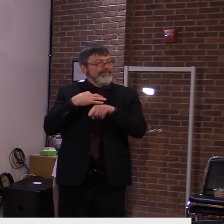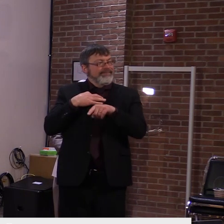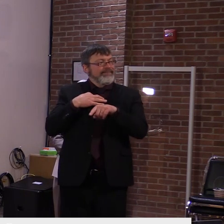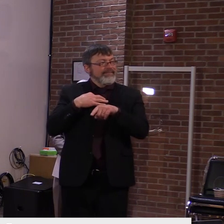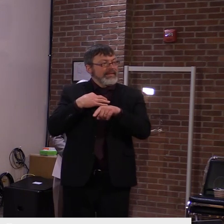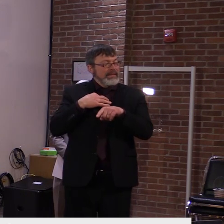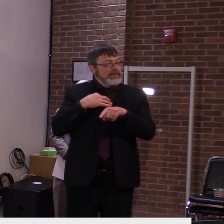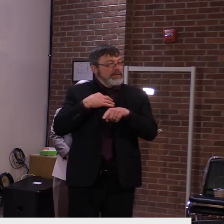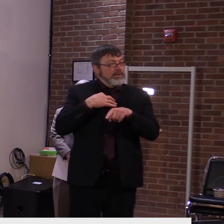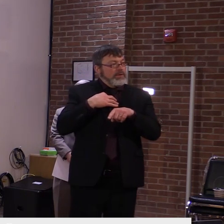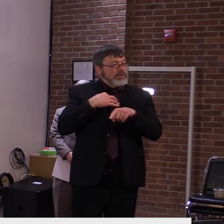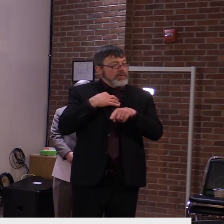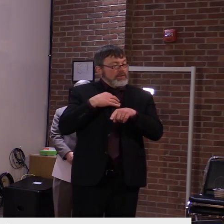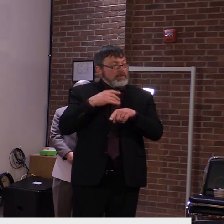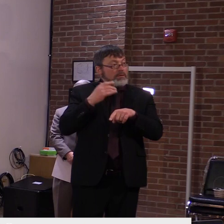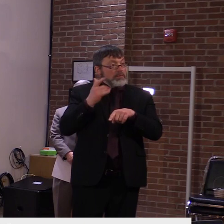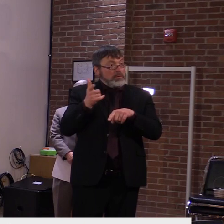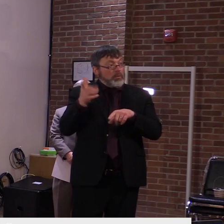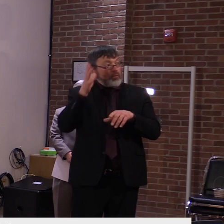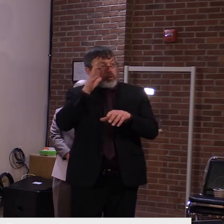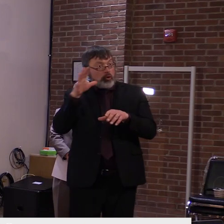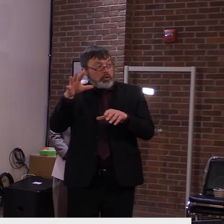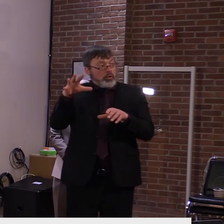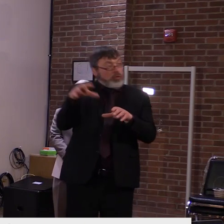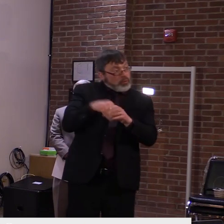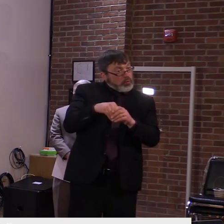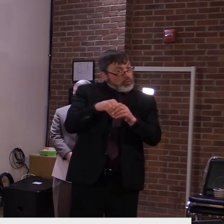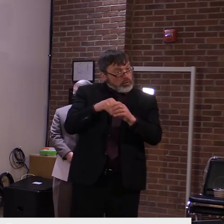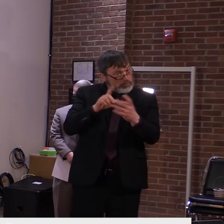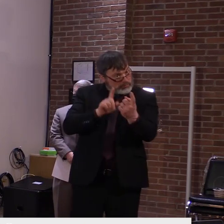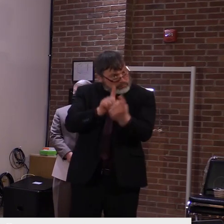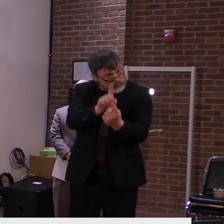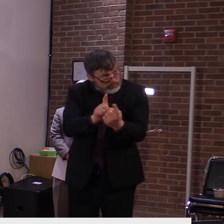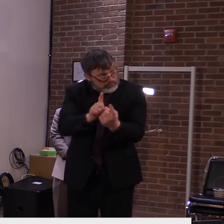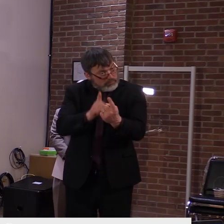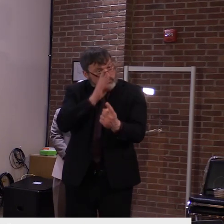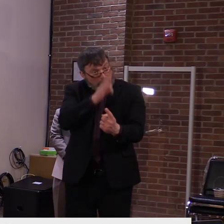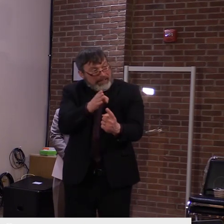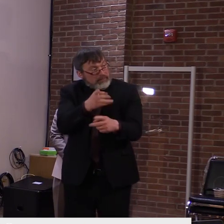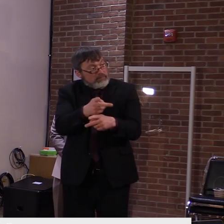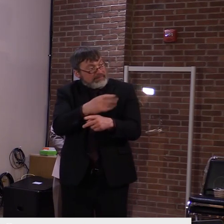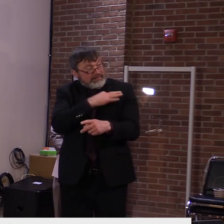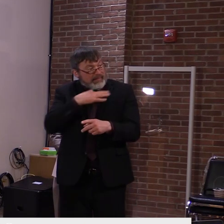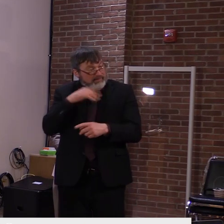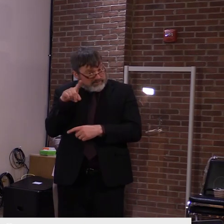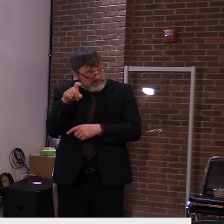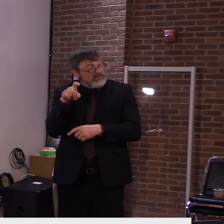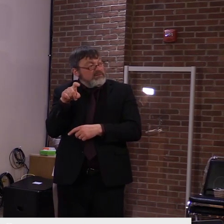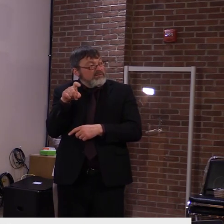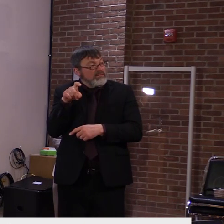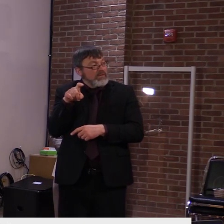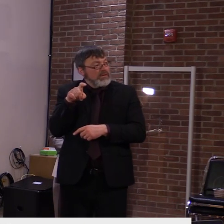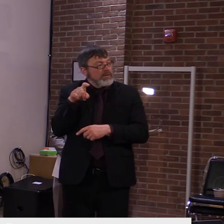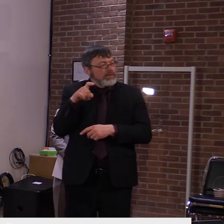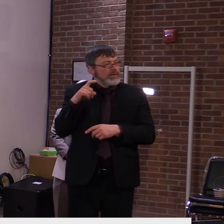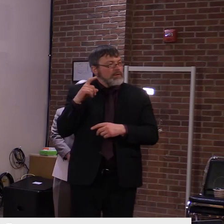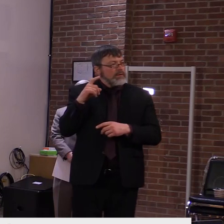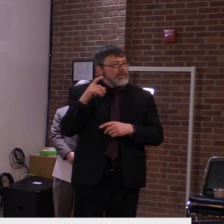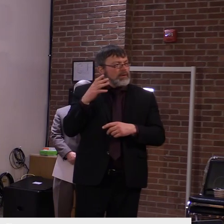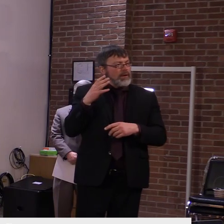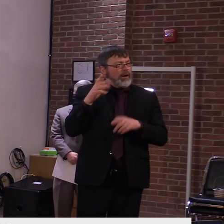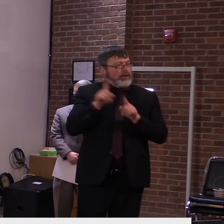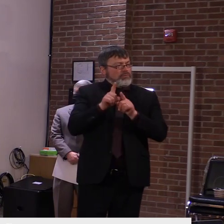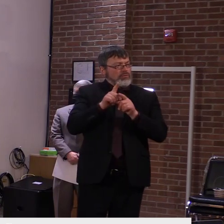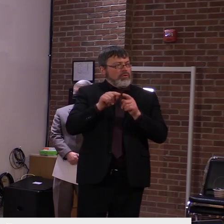been contemplated or put forward to the union? And two, what's your reaction to the union president using staff vaccination as a bargaining